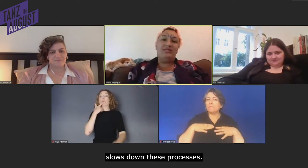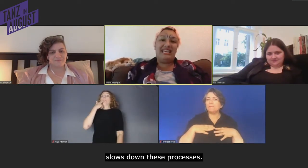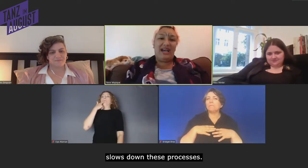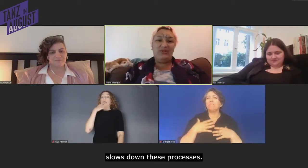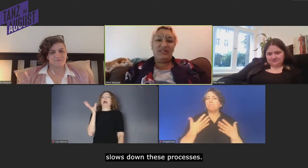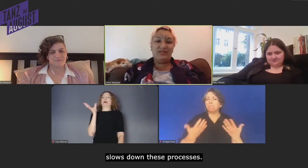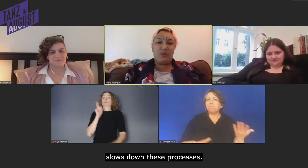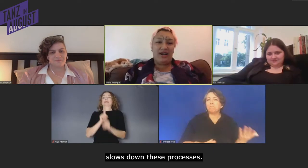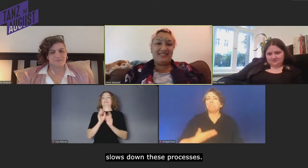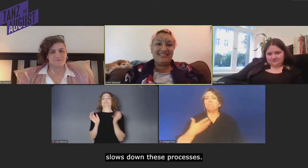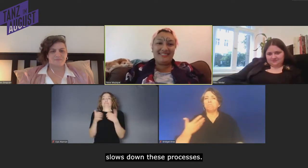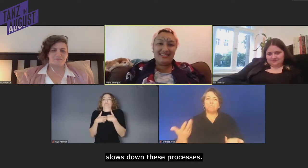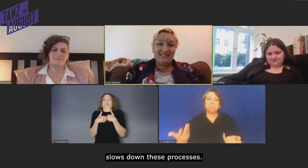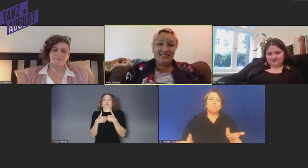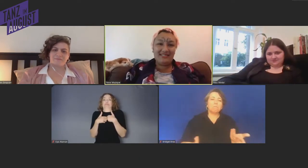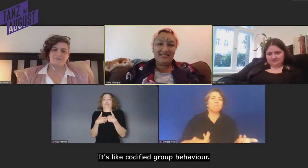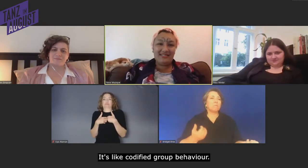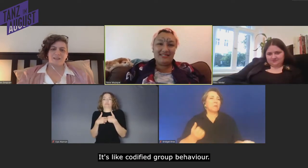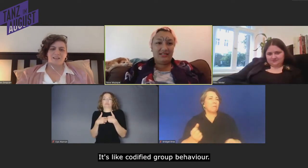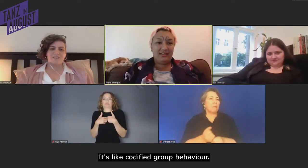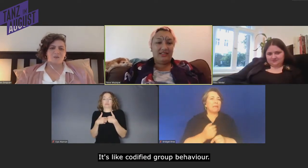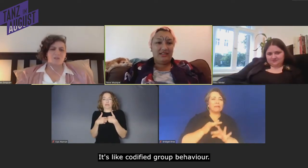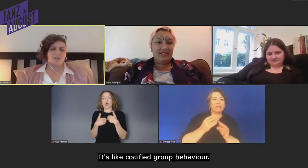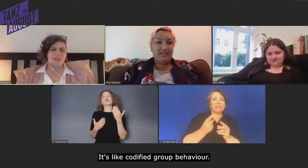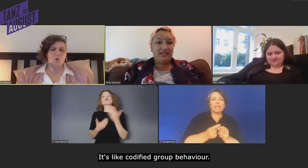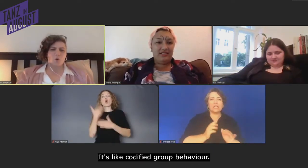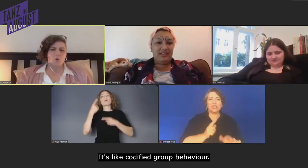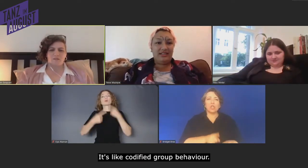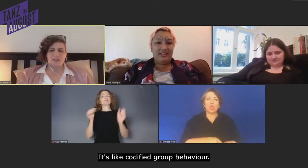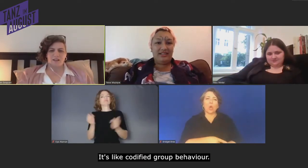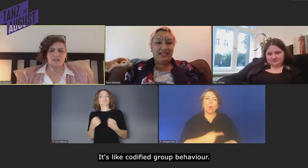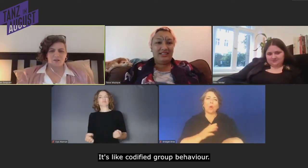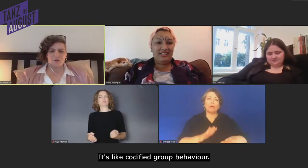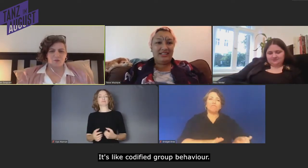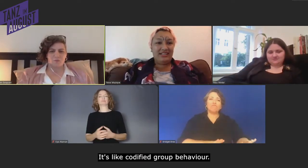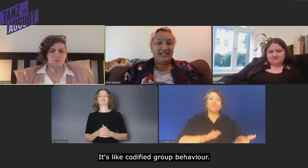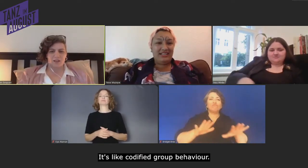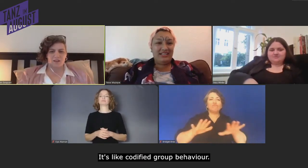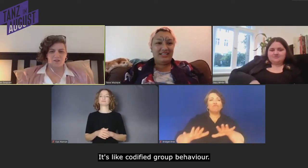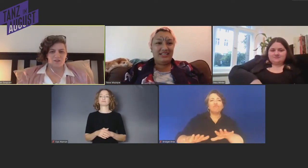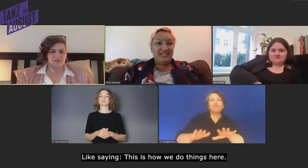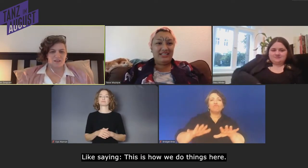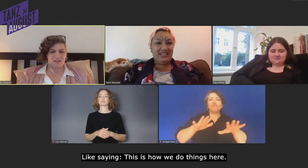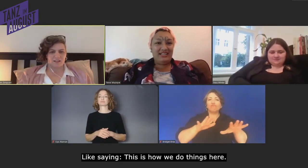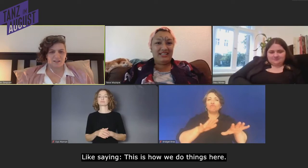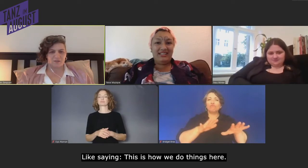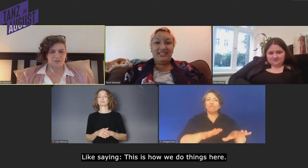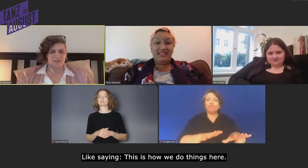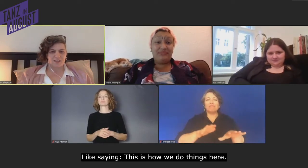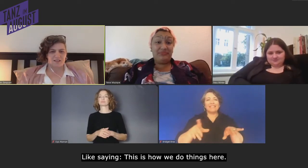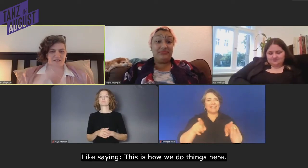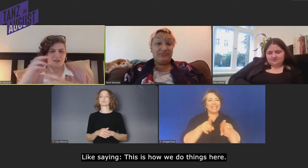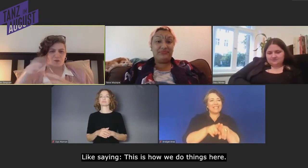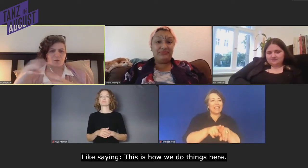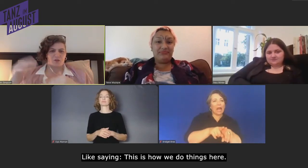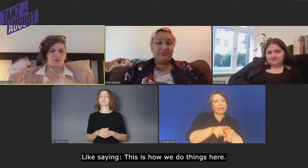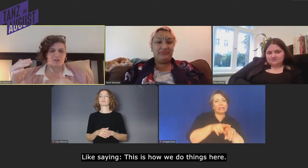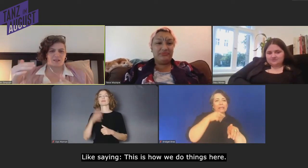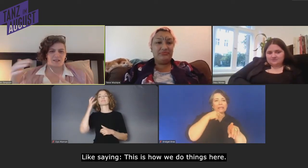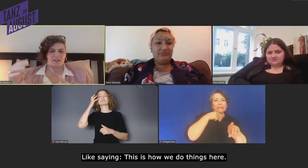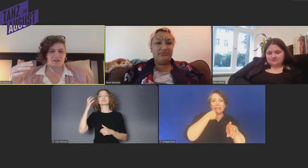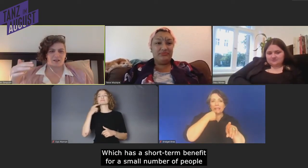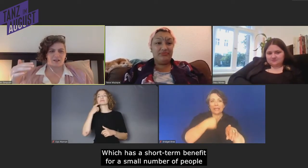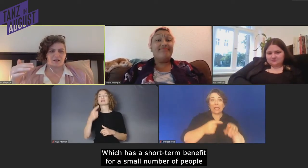slows down these processes. It's almost like codified group behavior, isn't it? Like you're saying, this is how we do